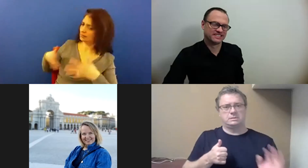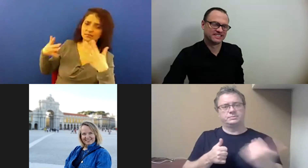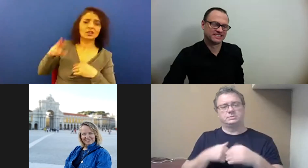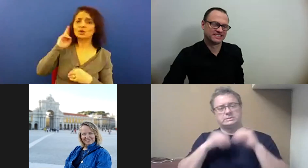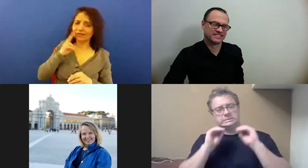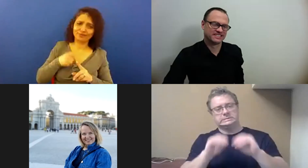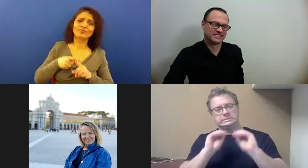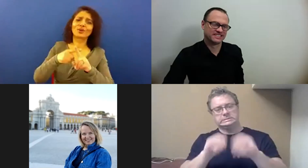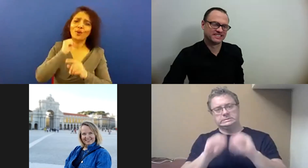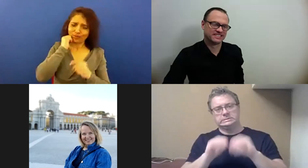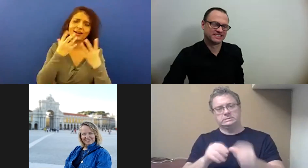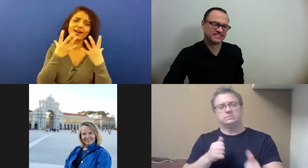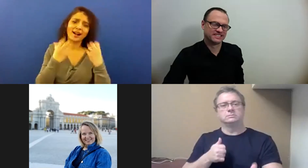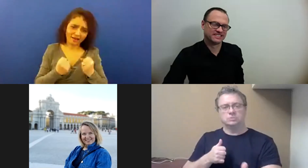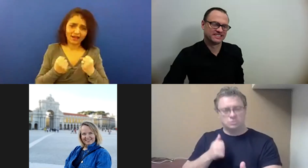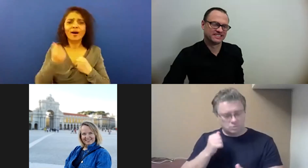behind.